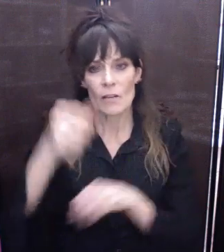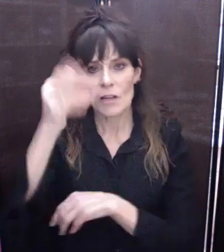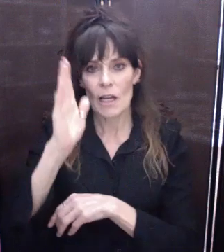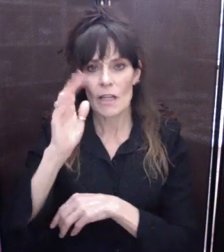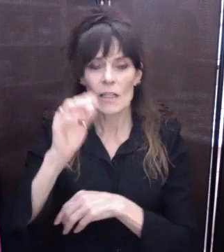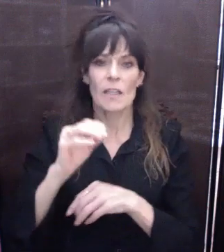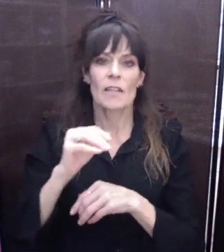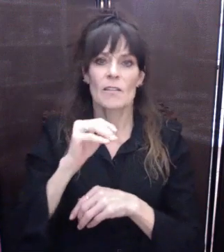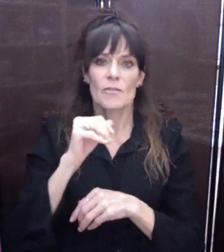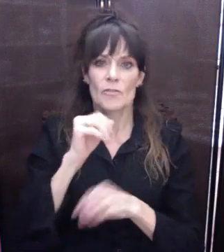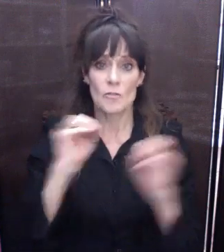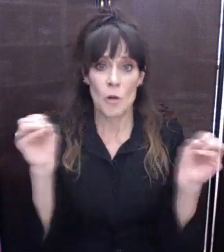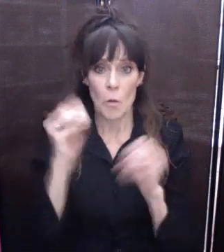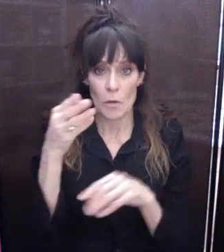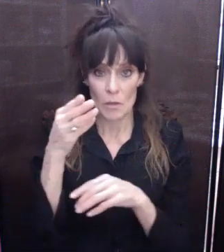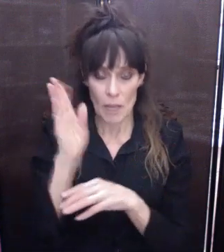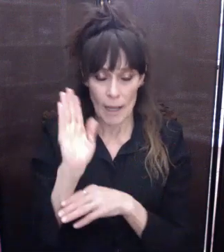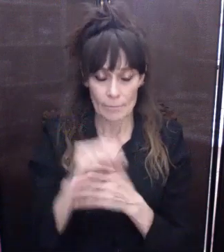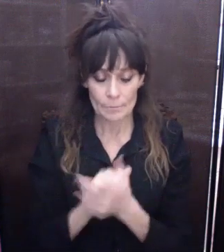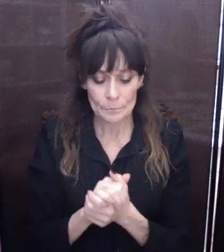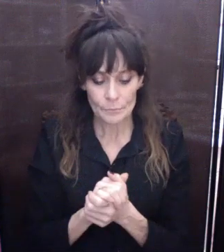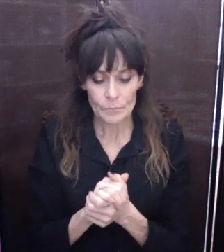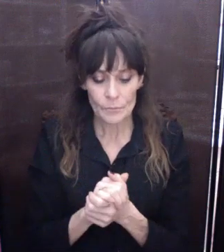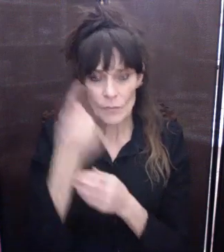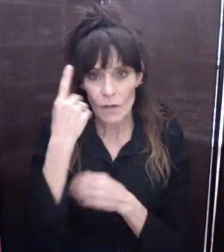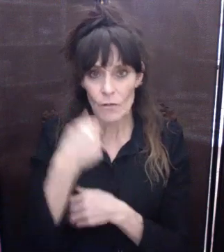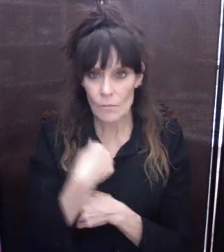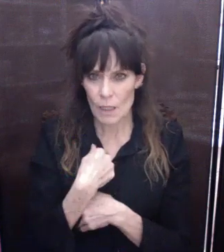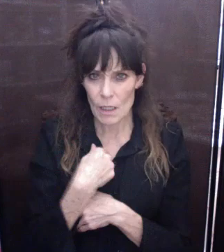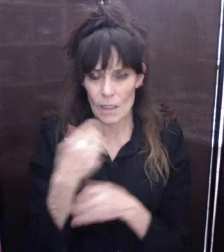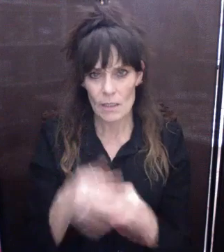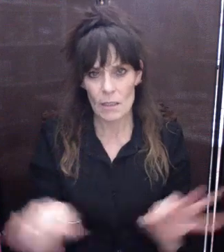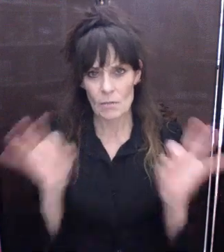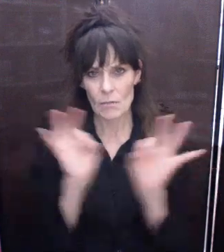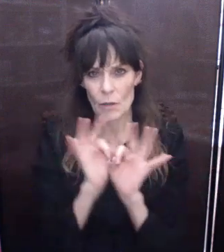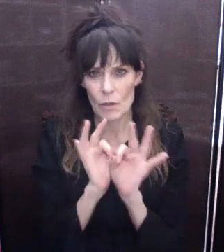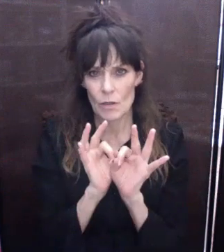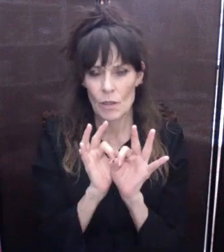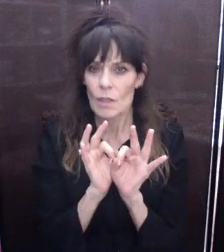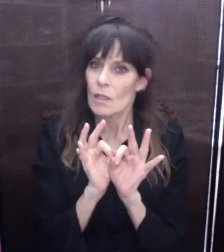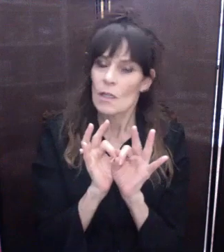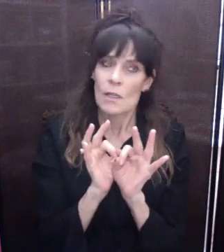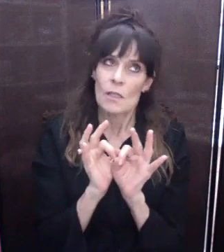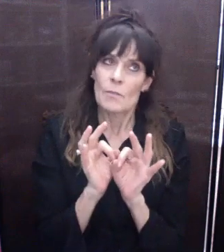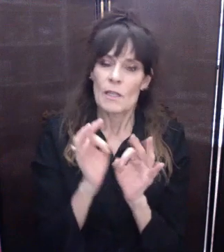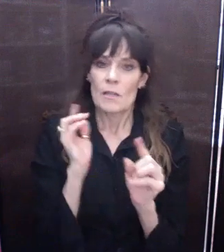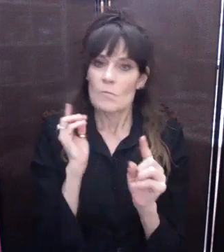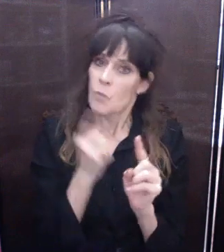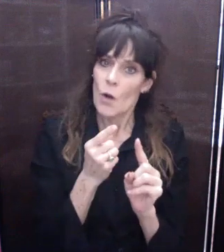atheists. For me, it is as important, one thing that has been as important as any other, and I think our founders